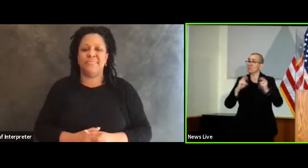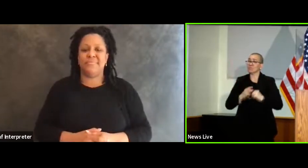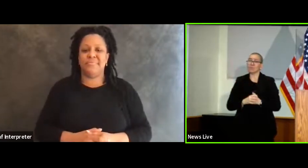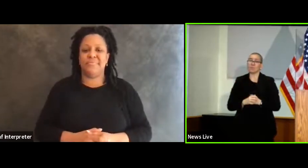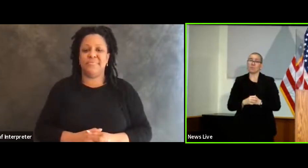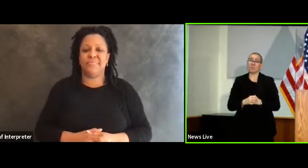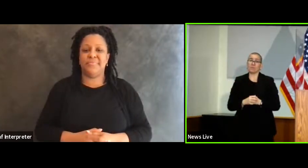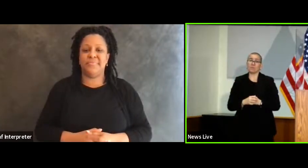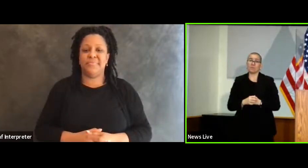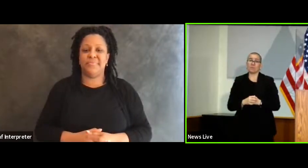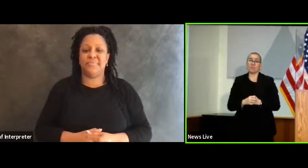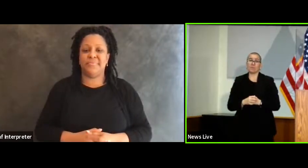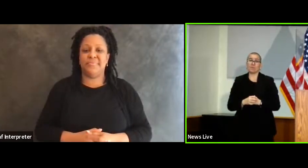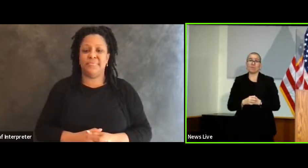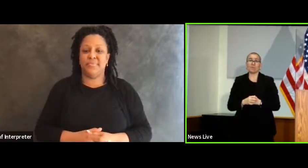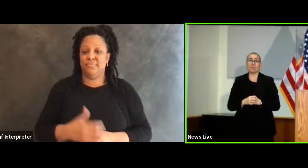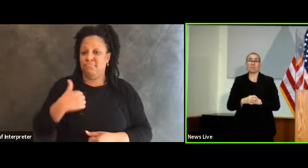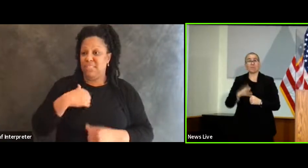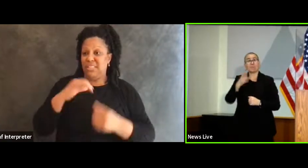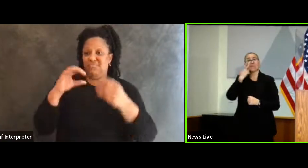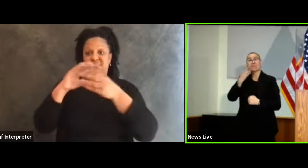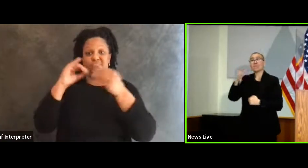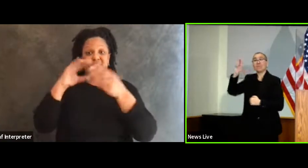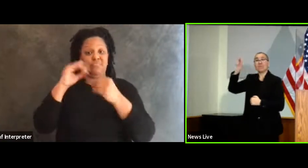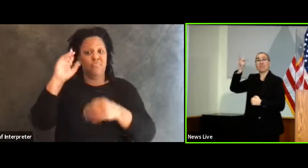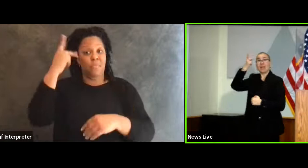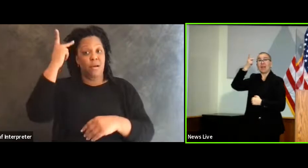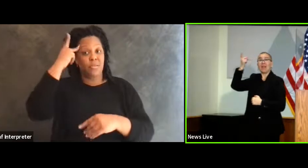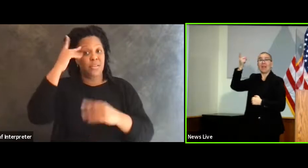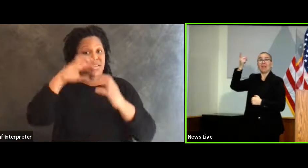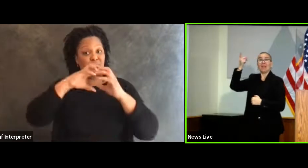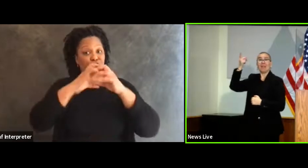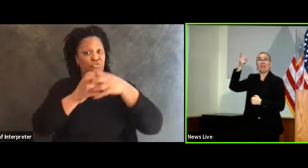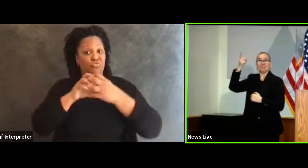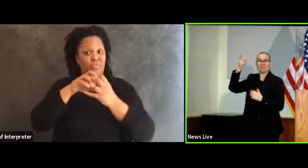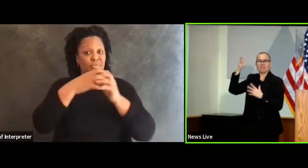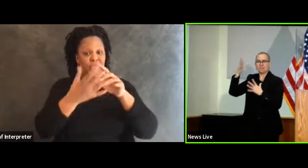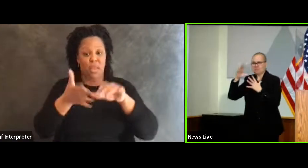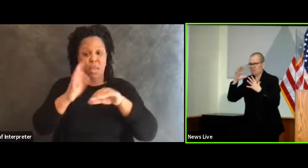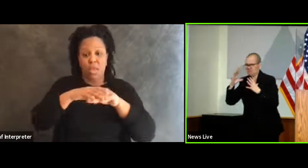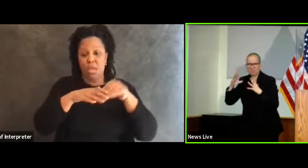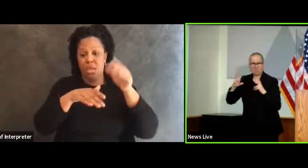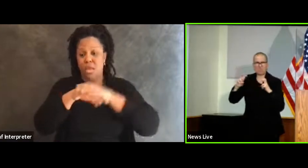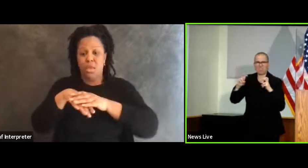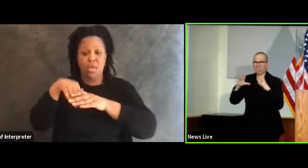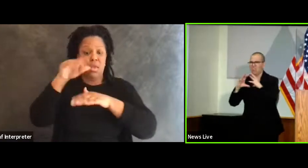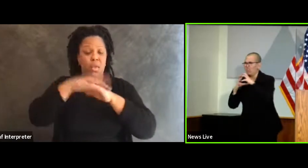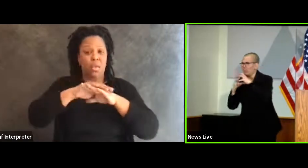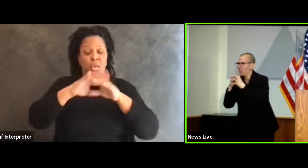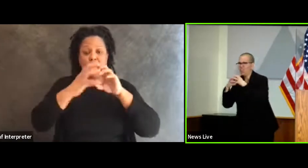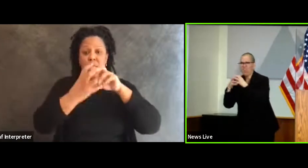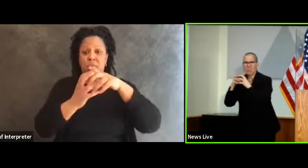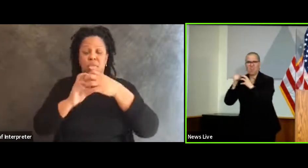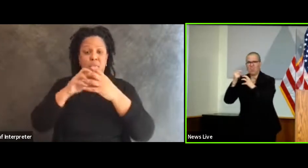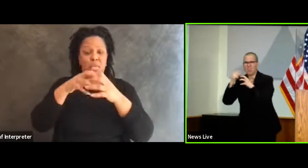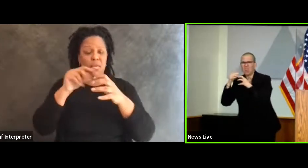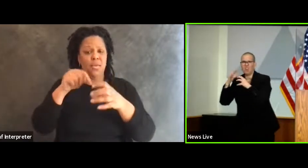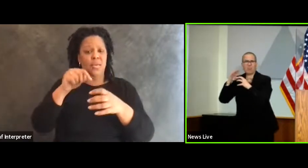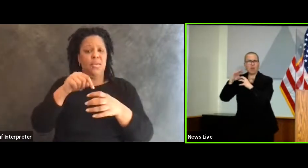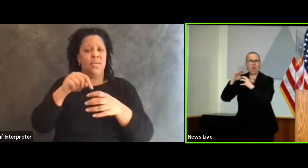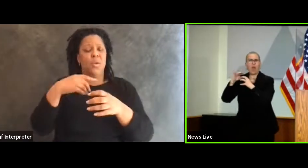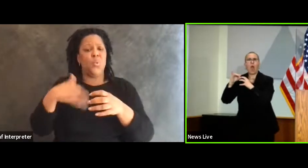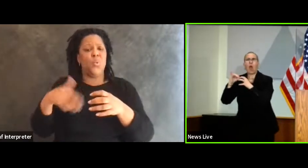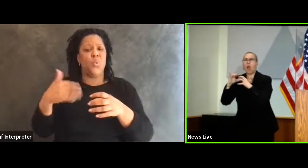intersectional politics, you'll see, and I think you'll see increasingly, is the ability